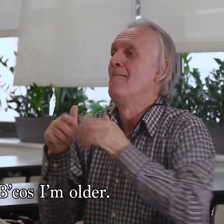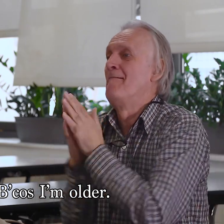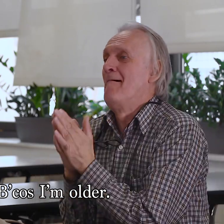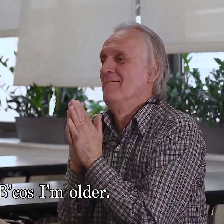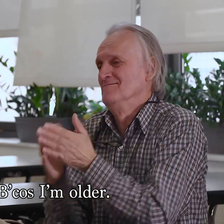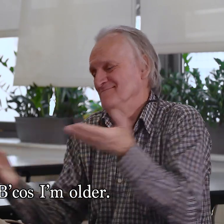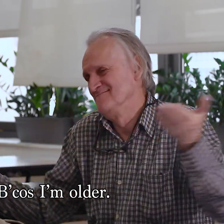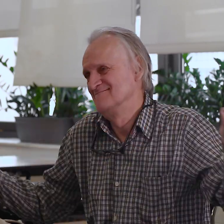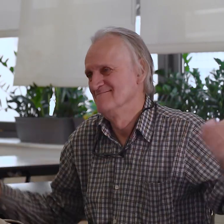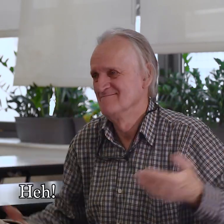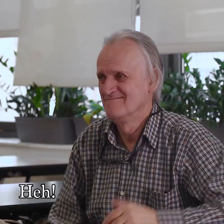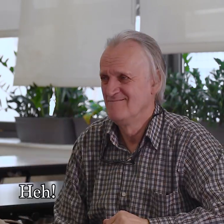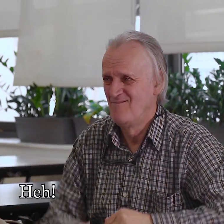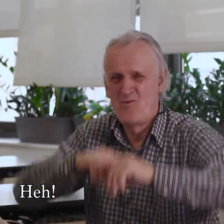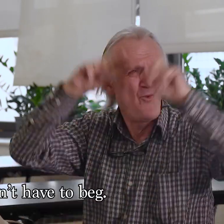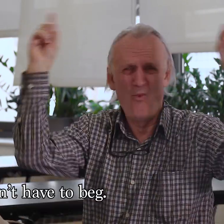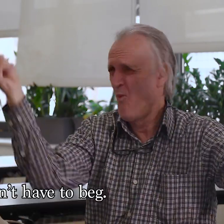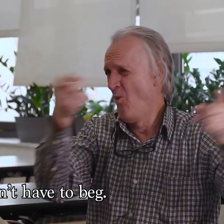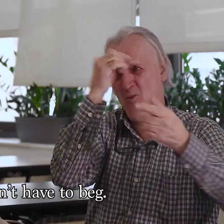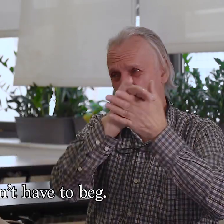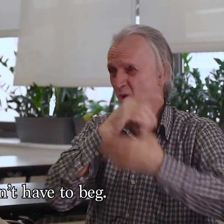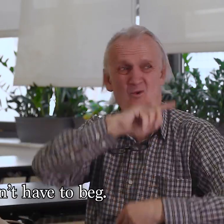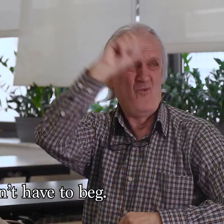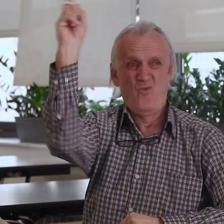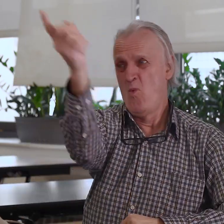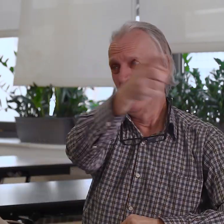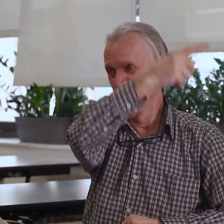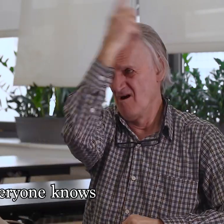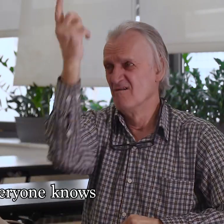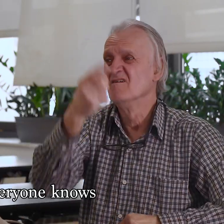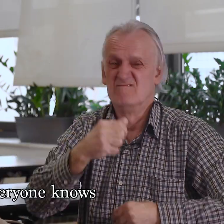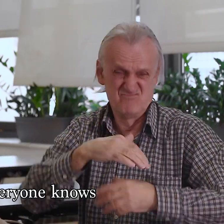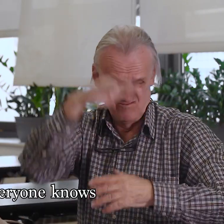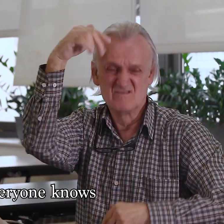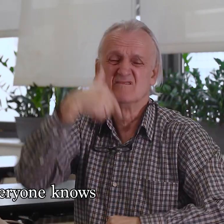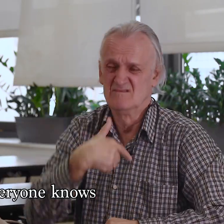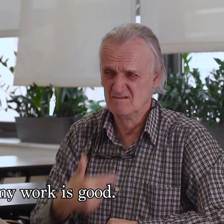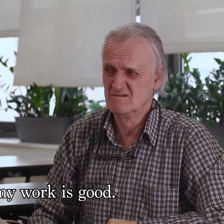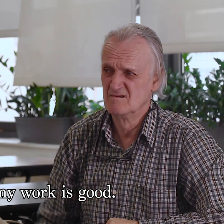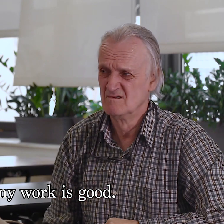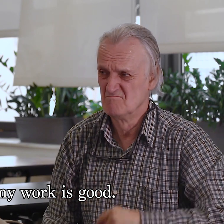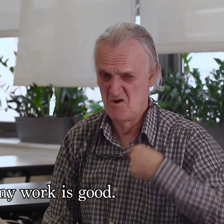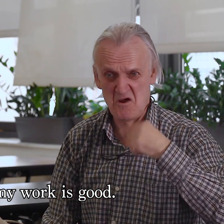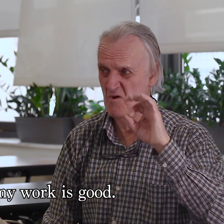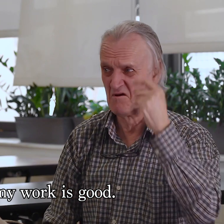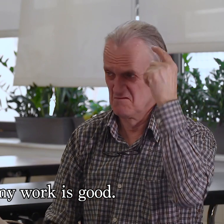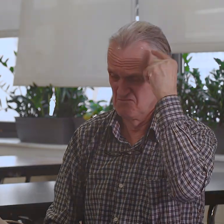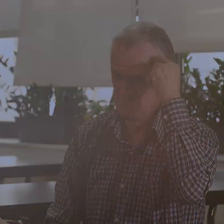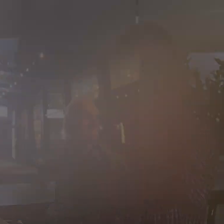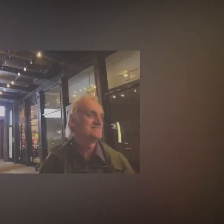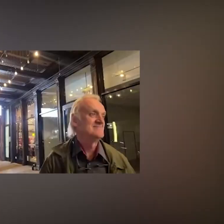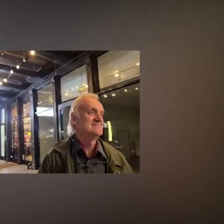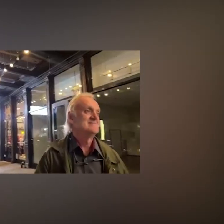older. I don't have to beg. Everyone knows that my work is good.